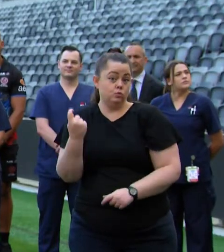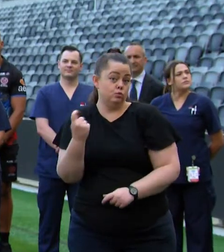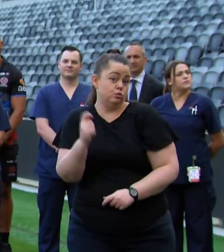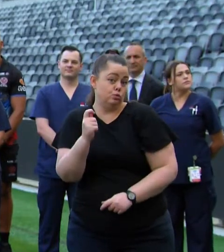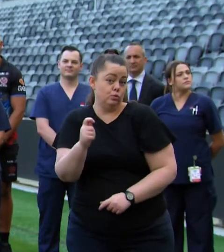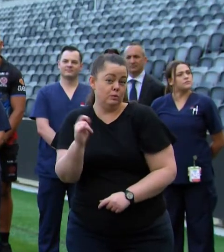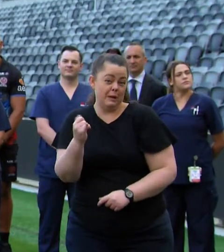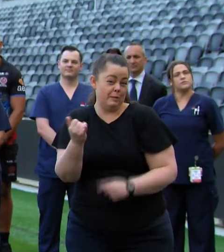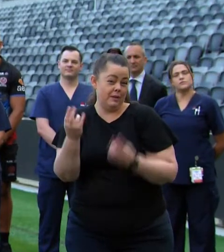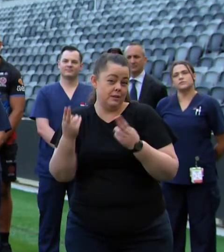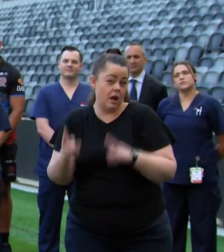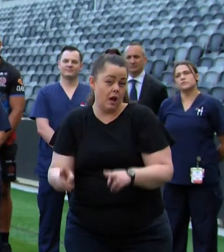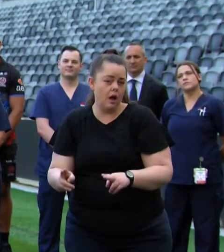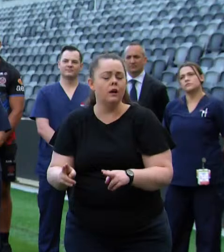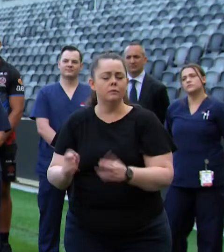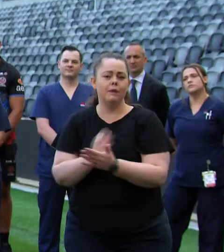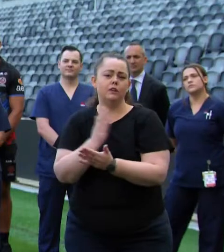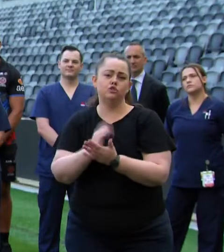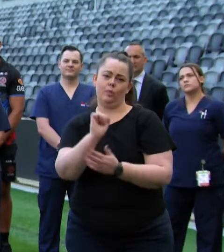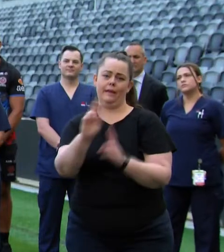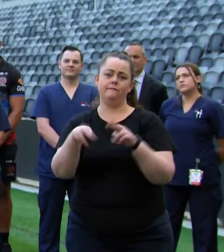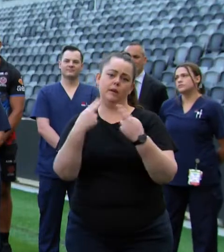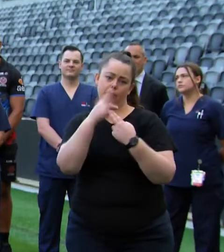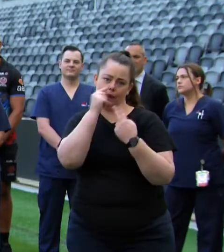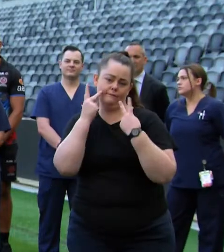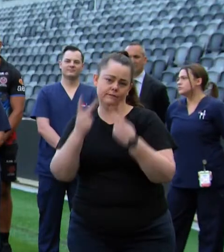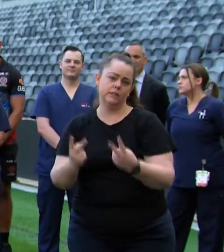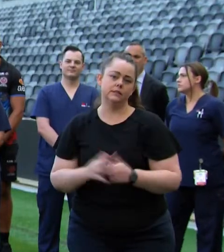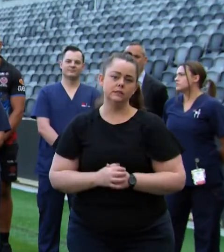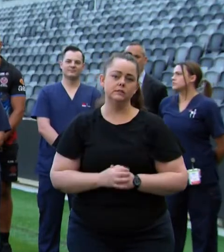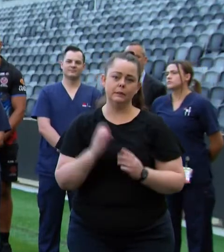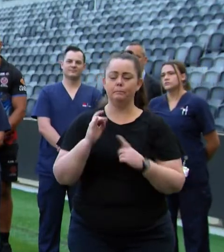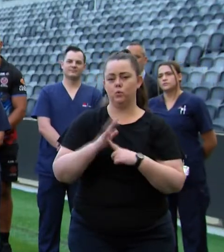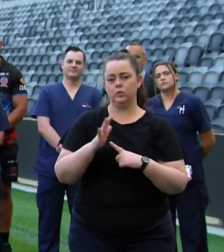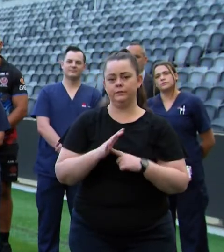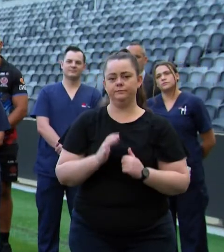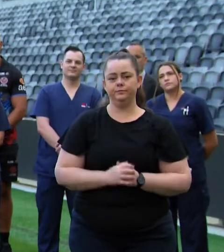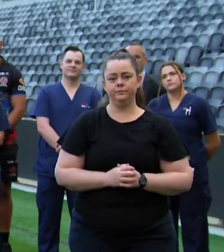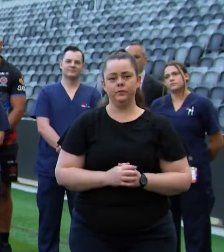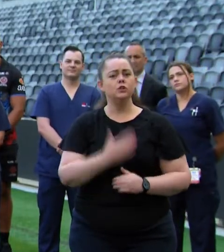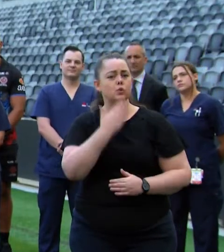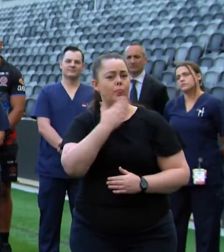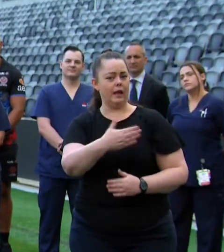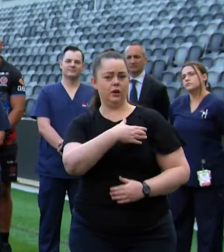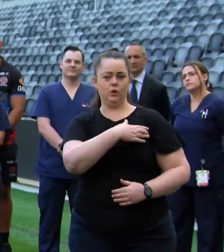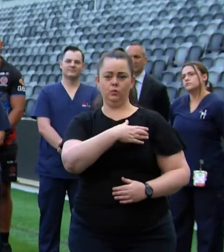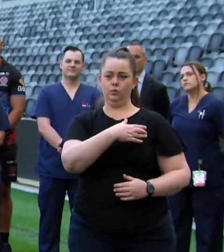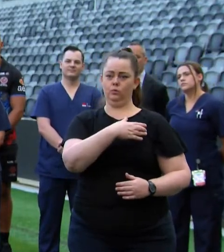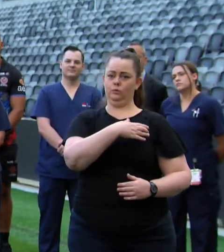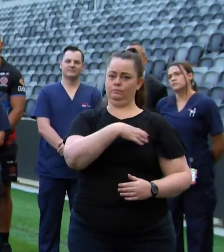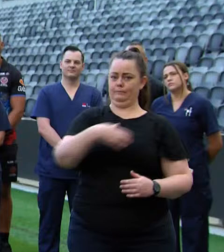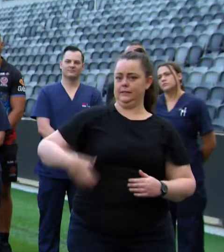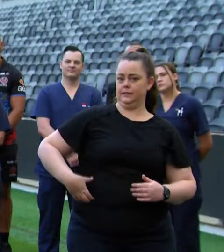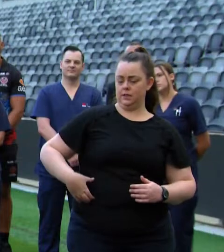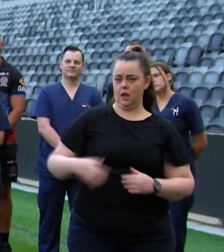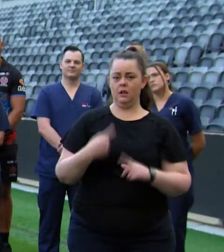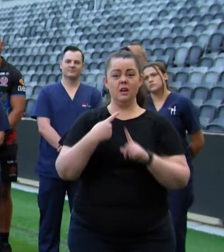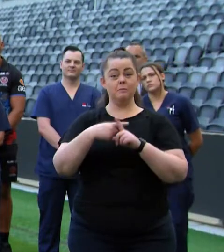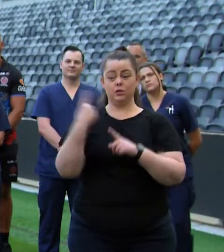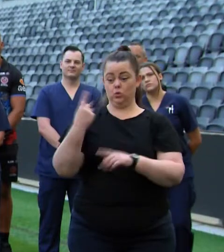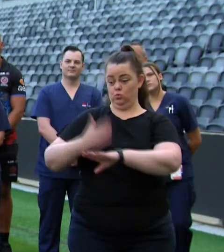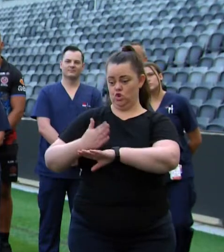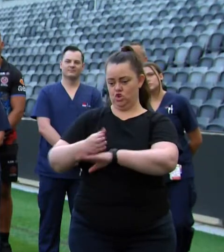there for those obviously very special moments. I want to thank the Health Minister, but particularly the health teams, because we know our health